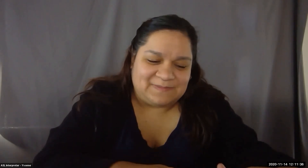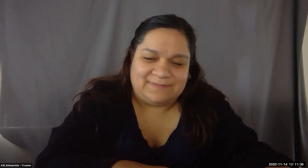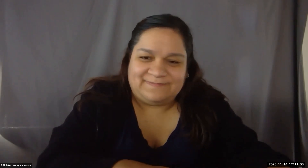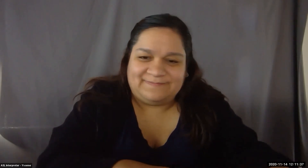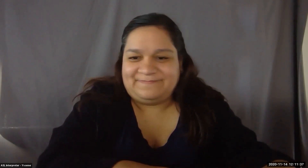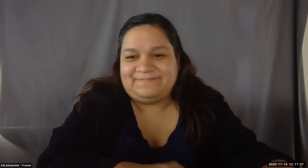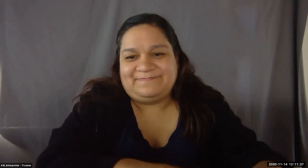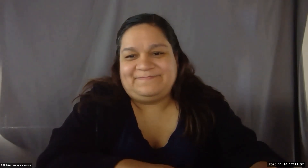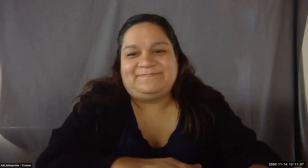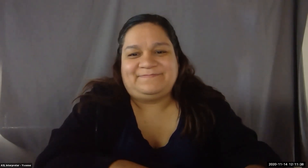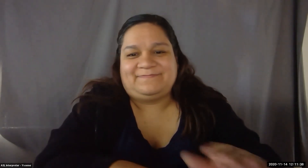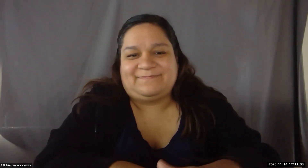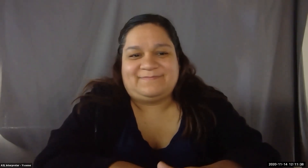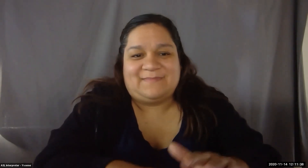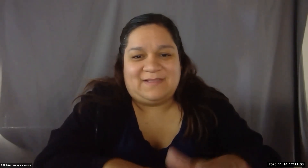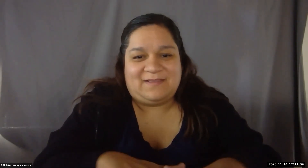Nope.